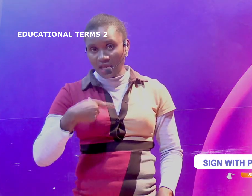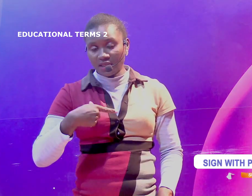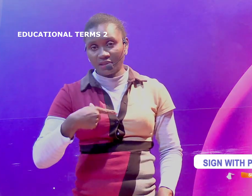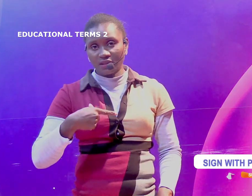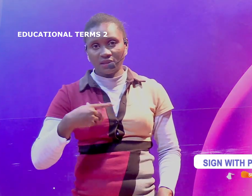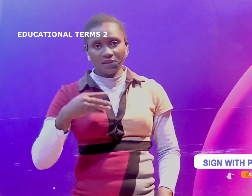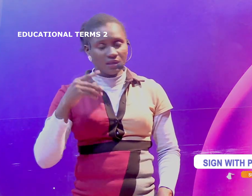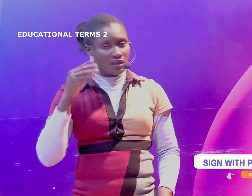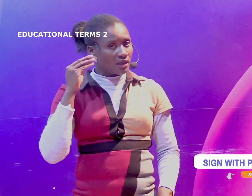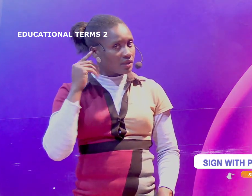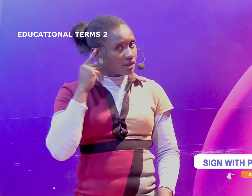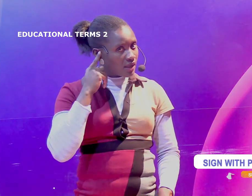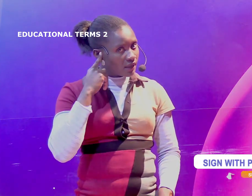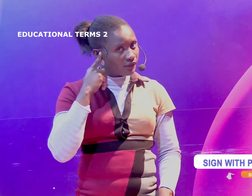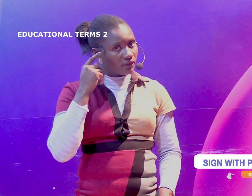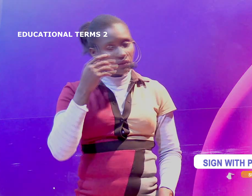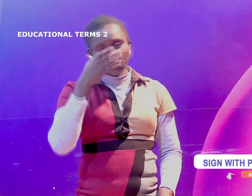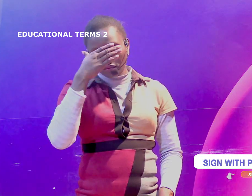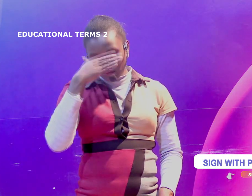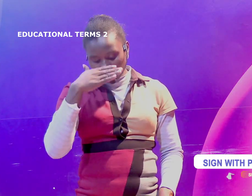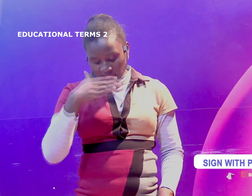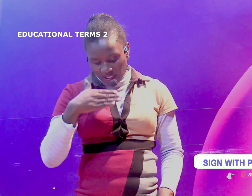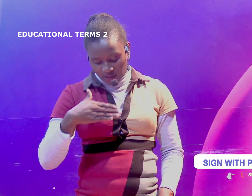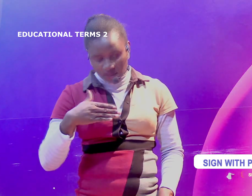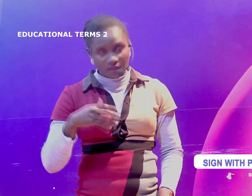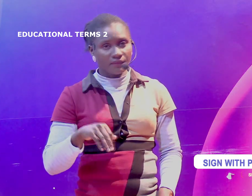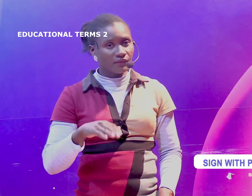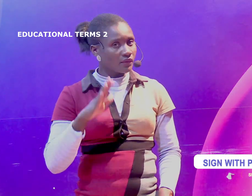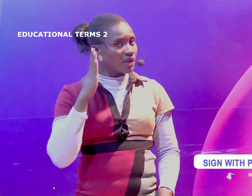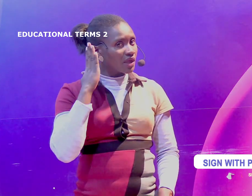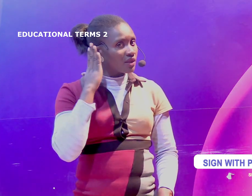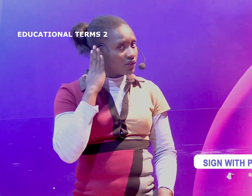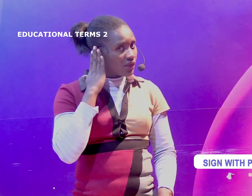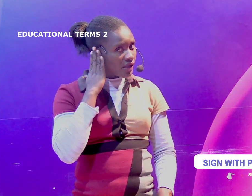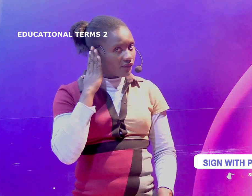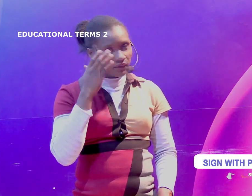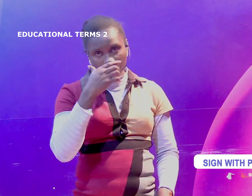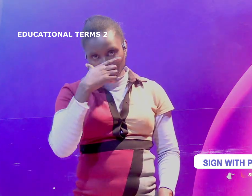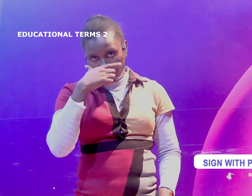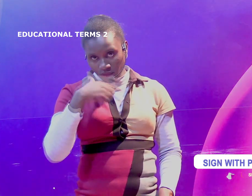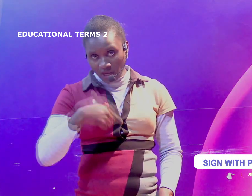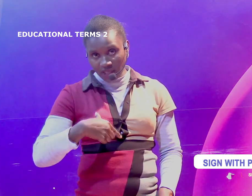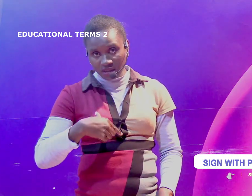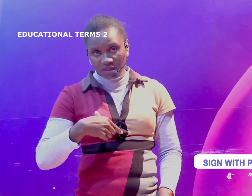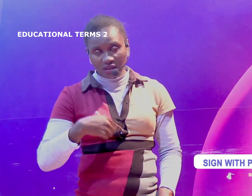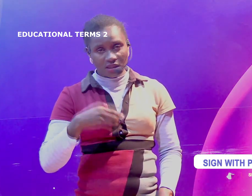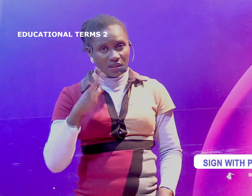blind, deaf, blind, deaf, blind. This is a sign